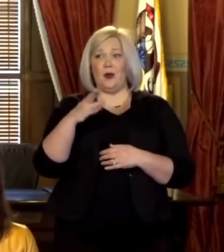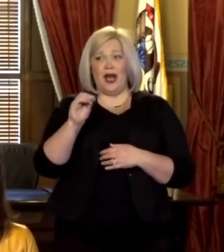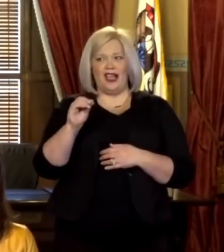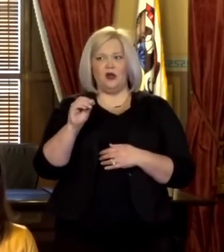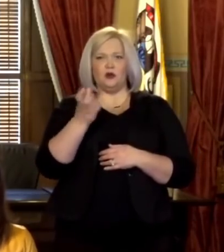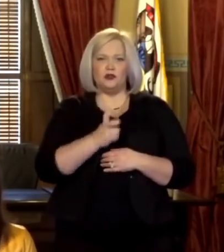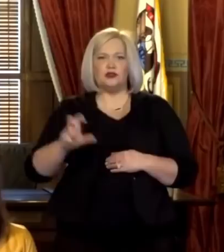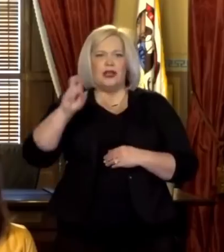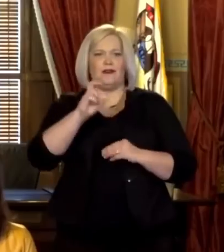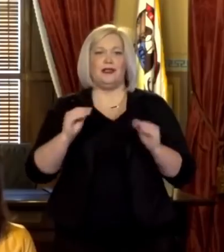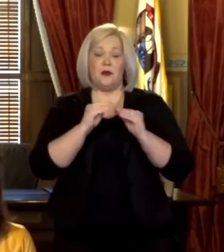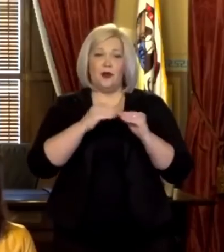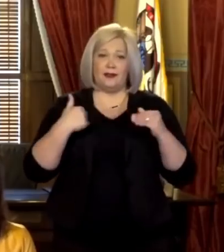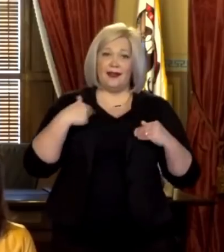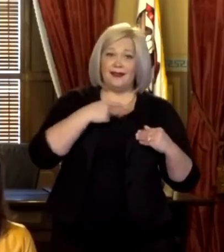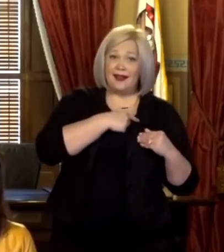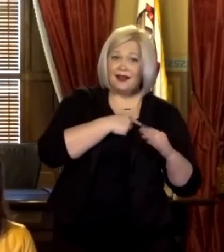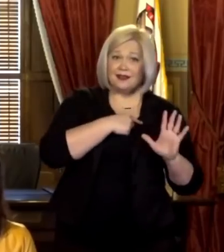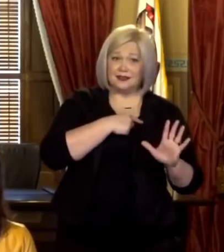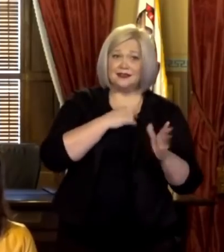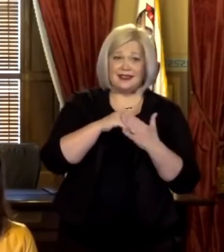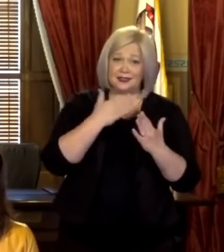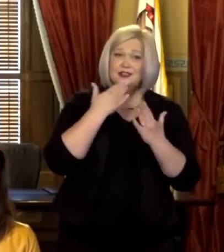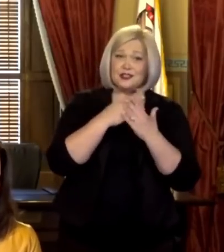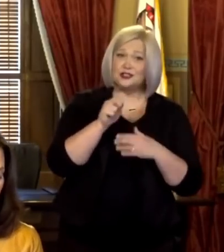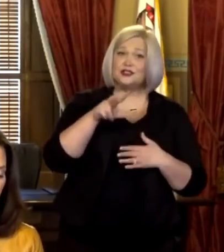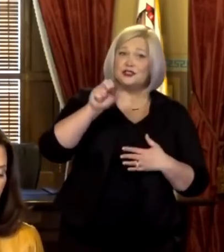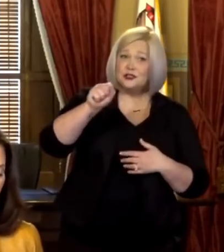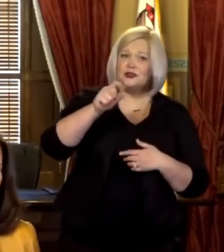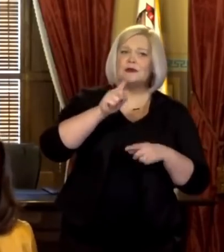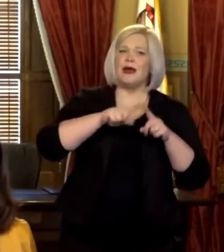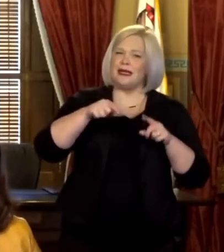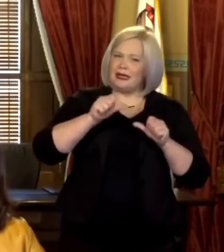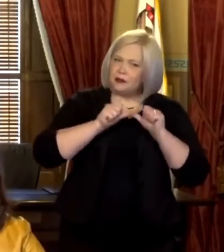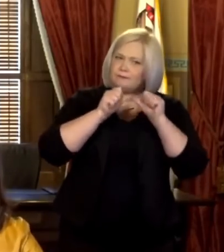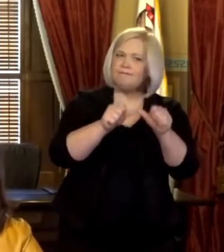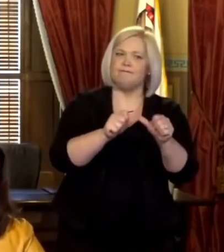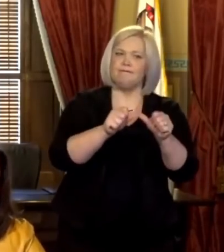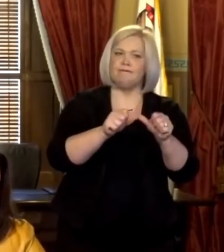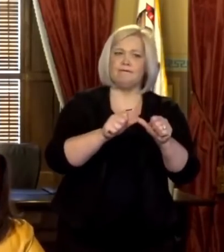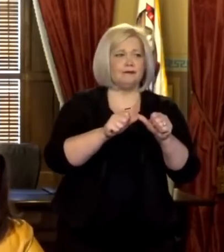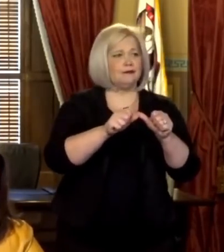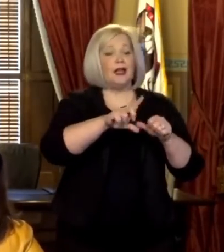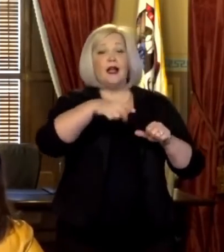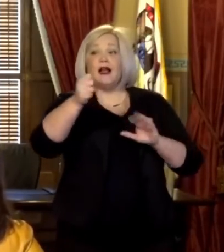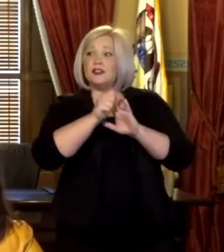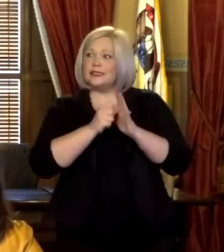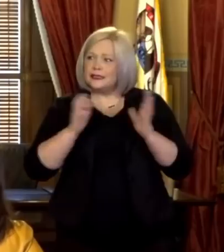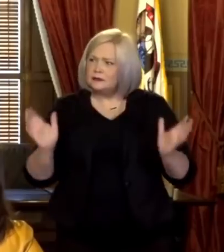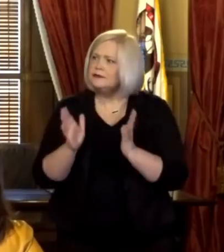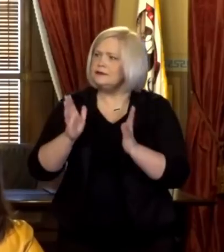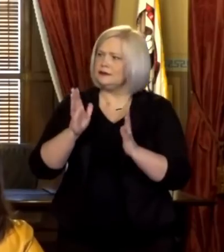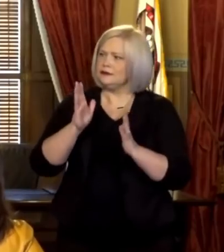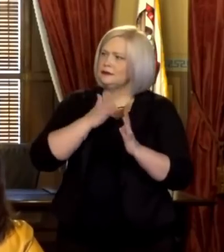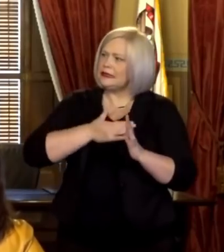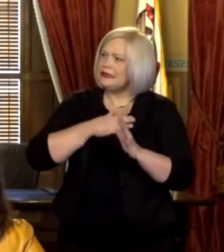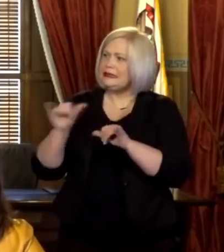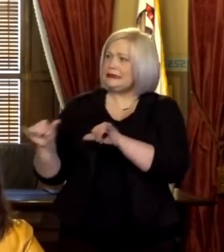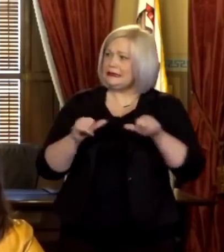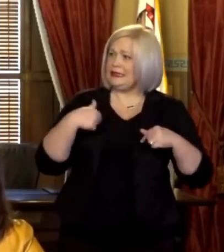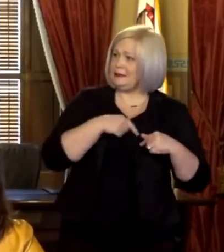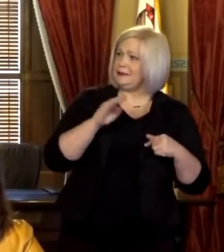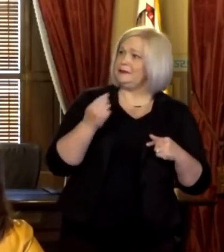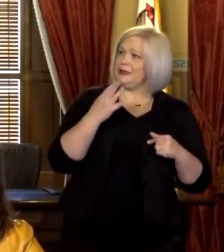good, but we must keep it up. We must encourage our friends in other states to take this seriously as well. If you